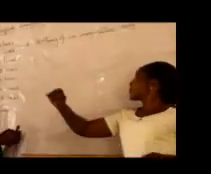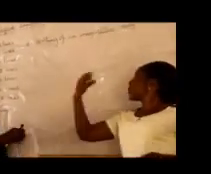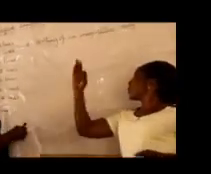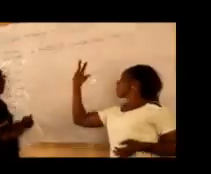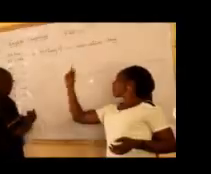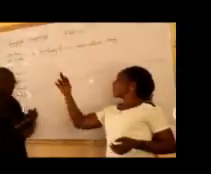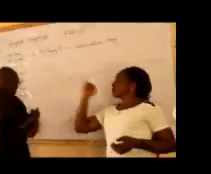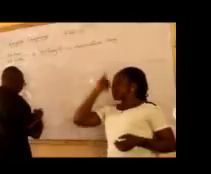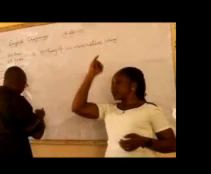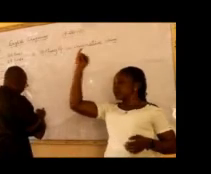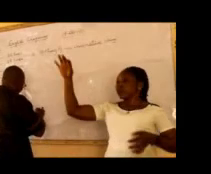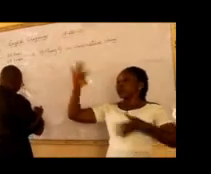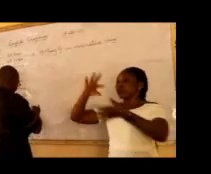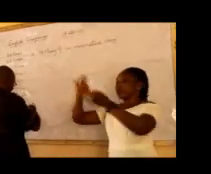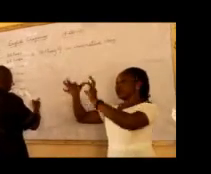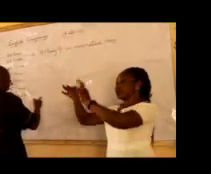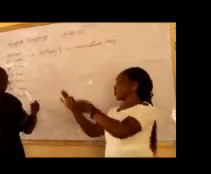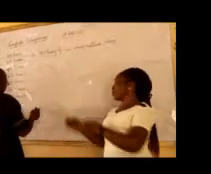The second one